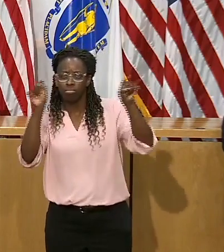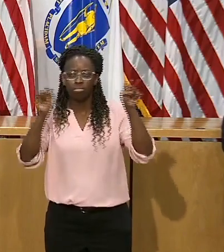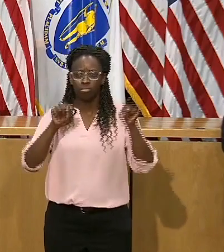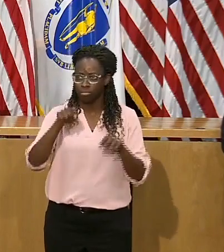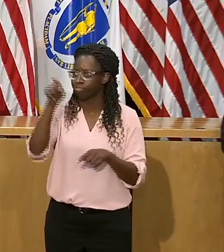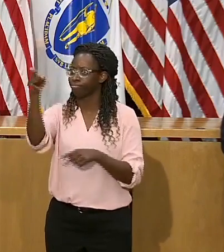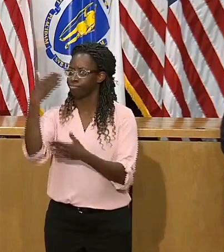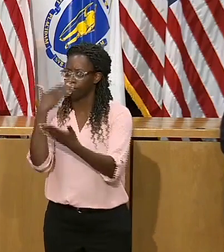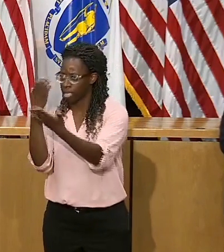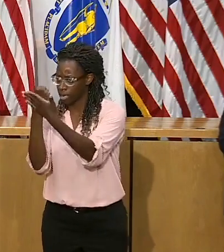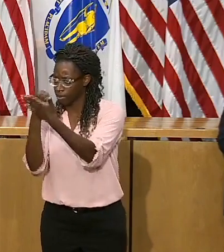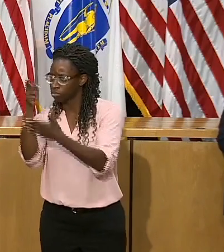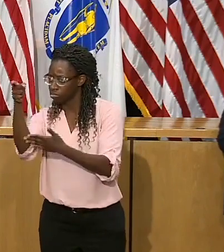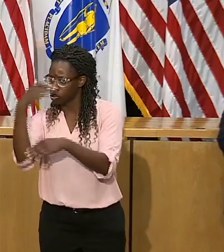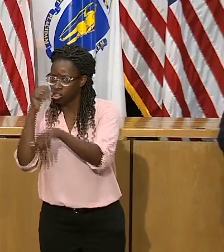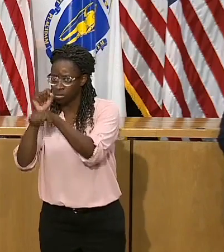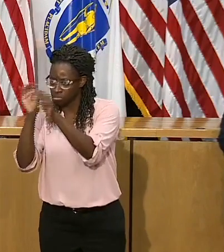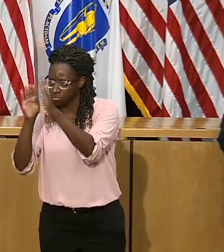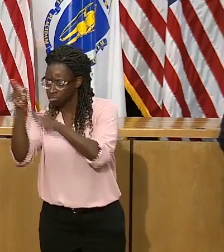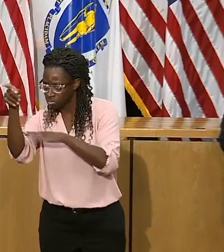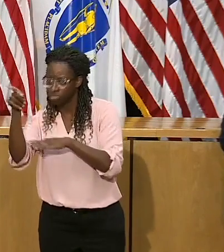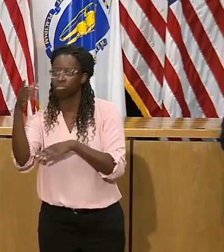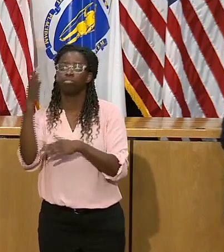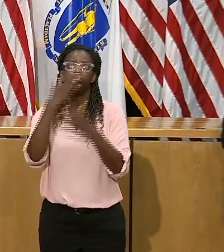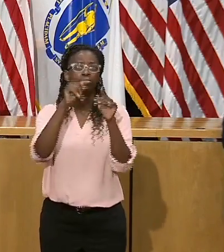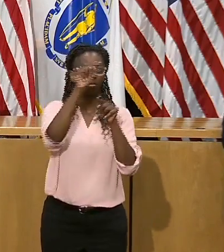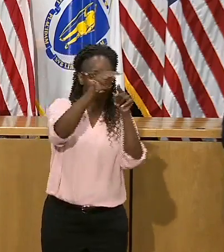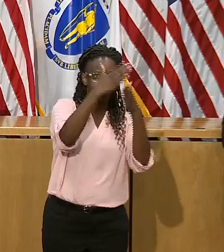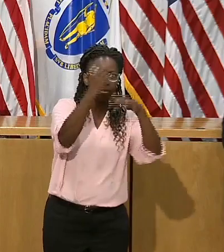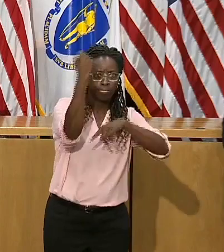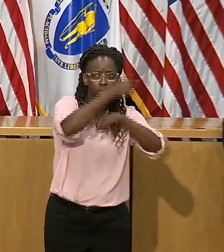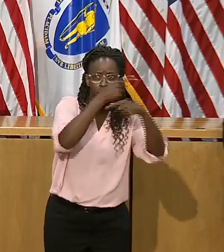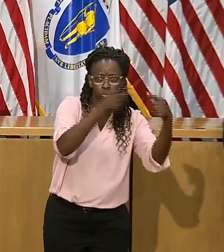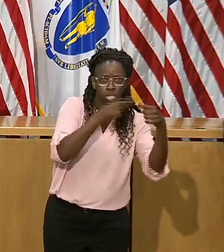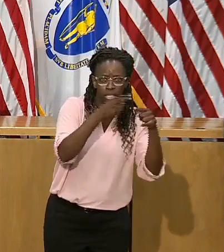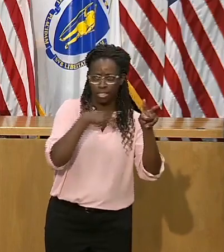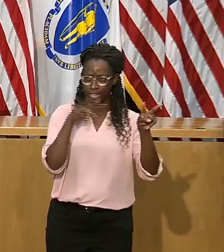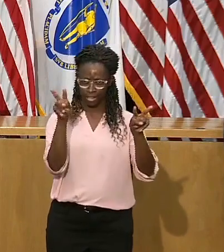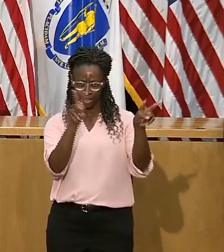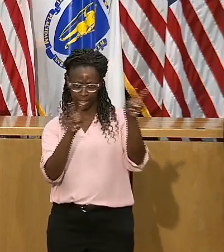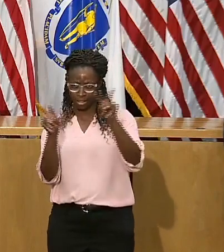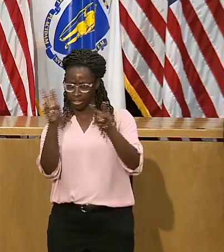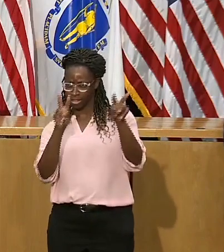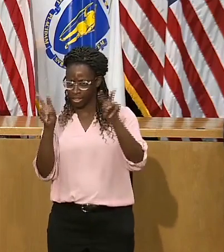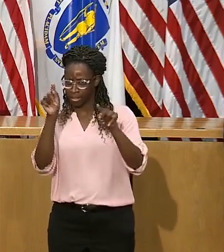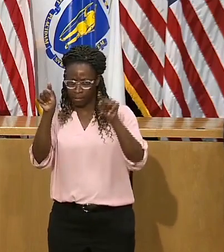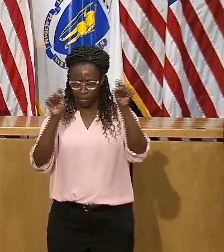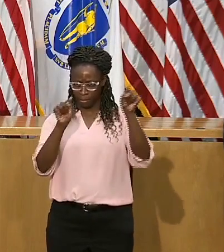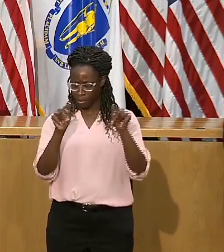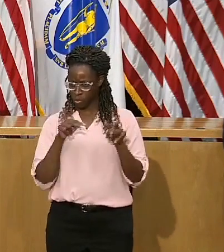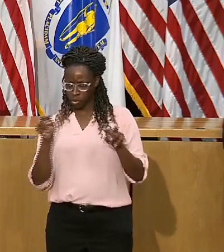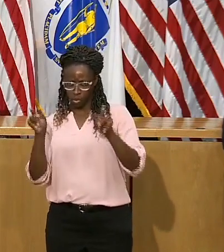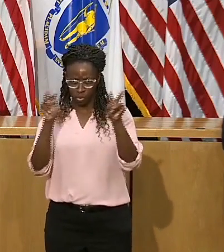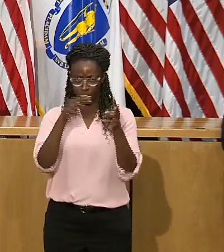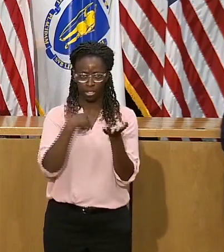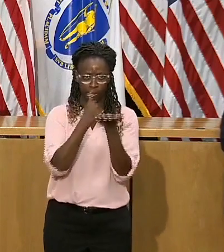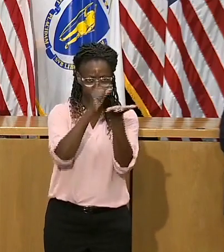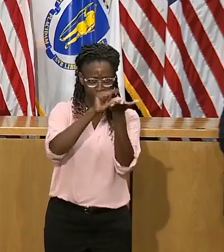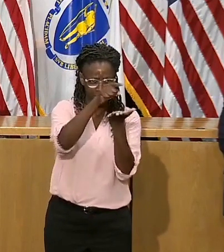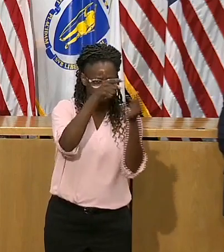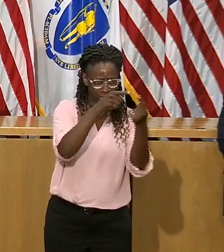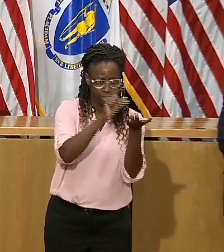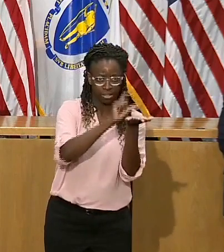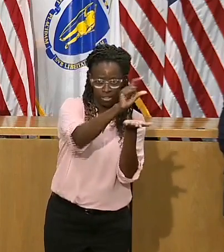up as a result of the pandemic, which Secretary Acosta will talk about in a minute. The pandemic has brought with it